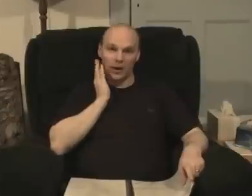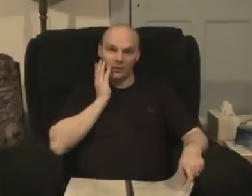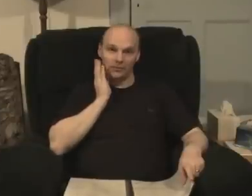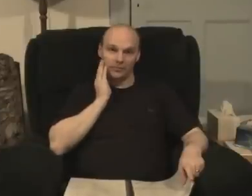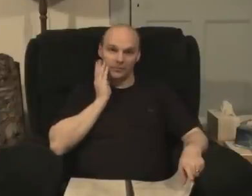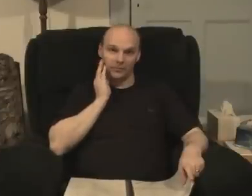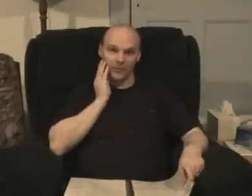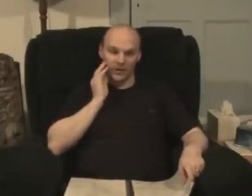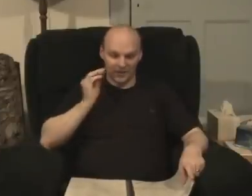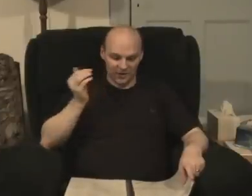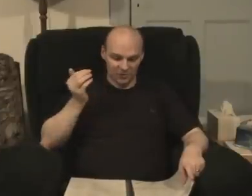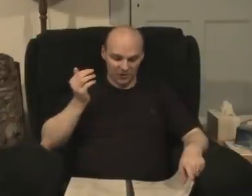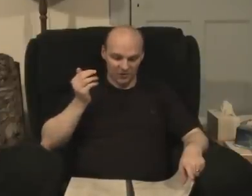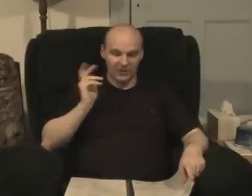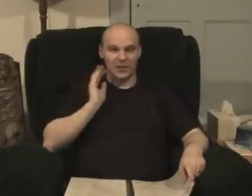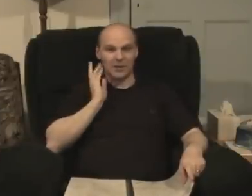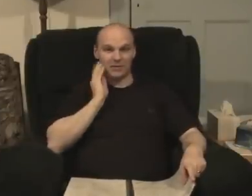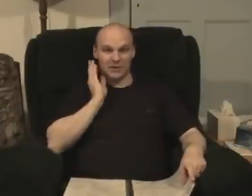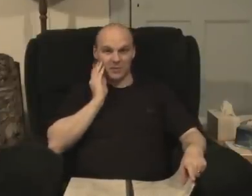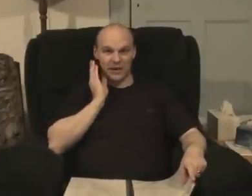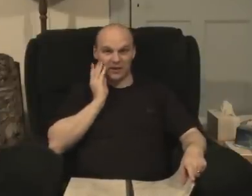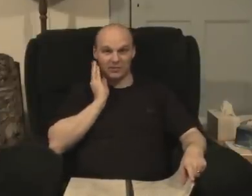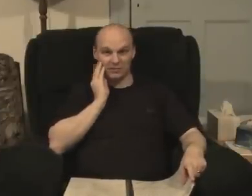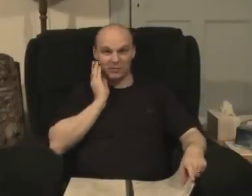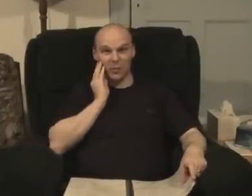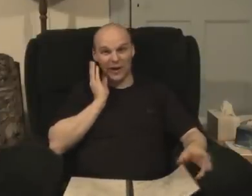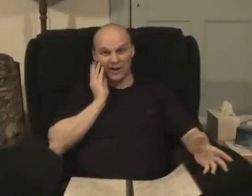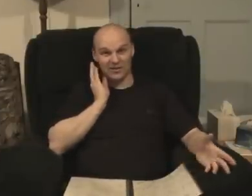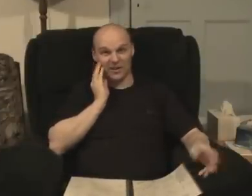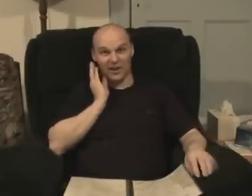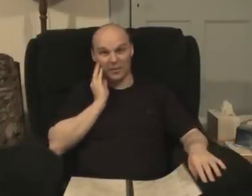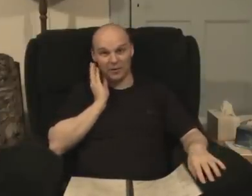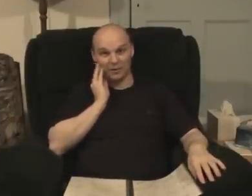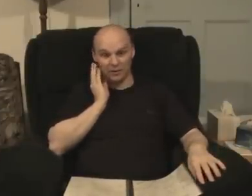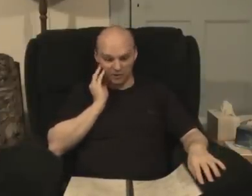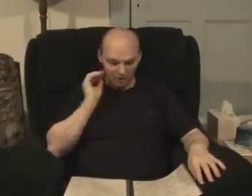when, I think it's because we're tapping our fingers waiting. When is it going to happen?